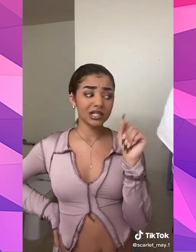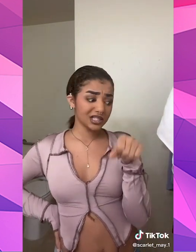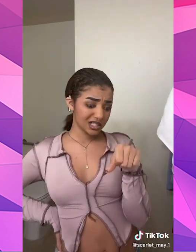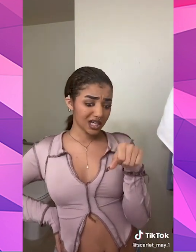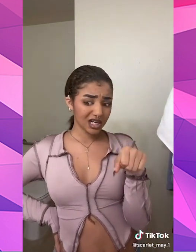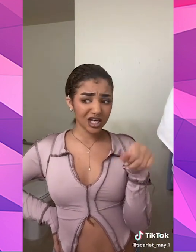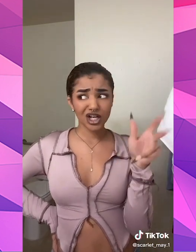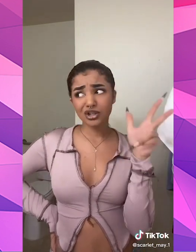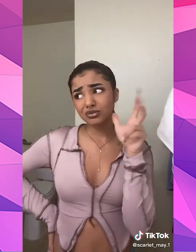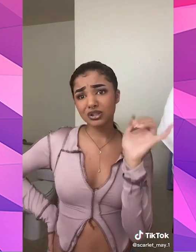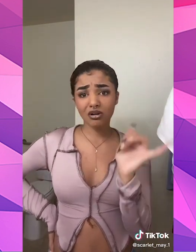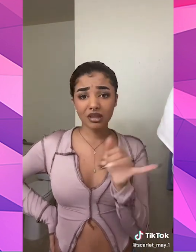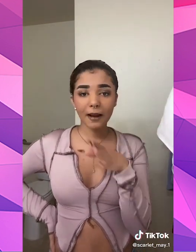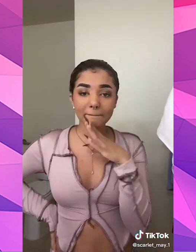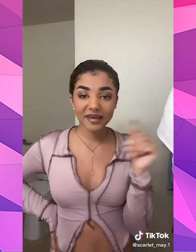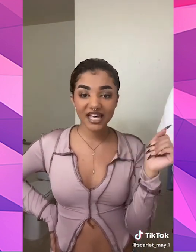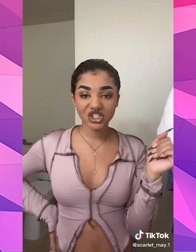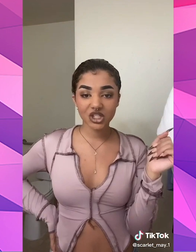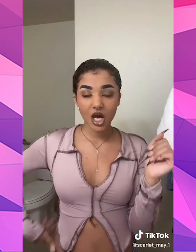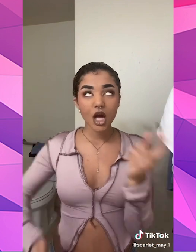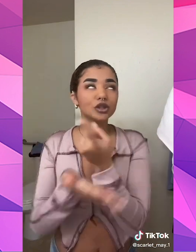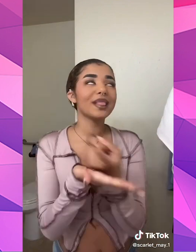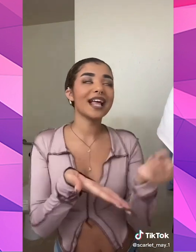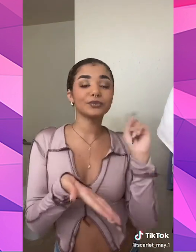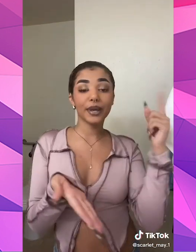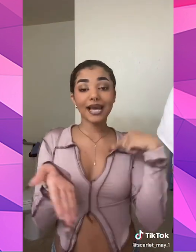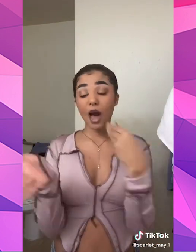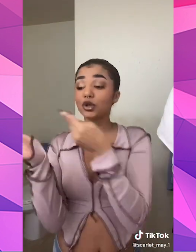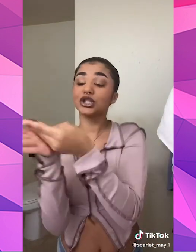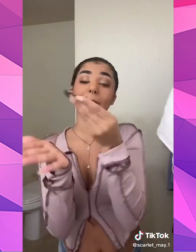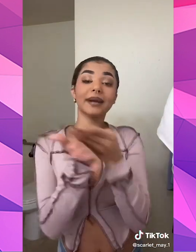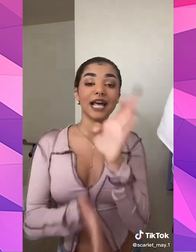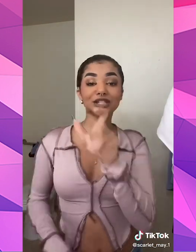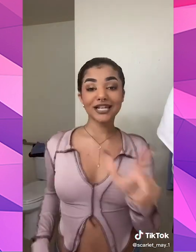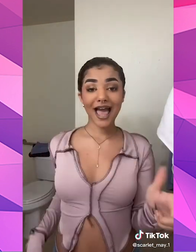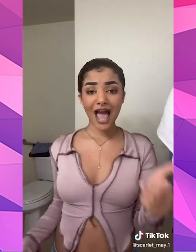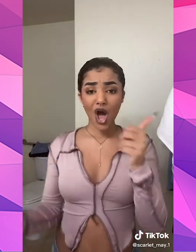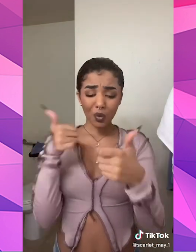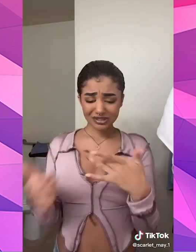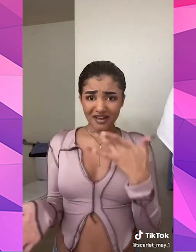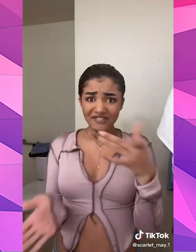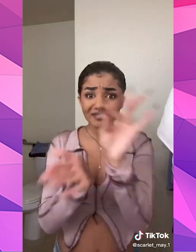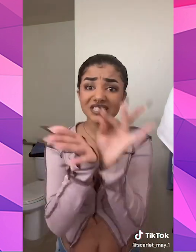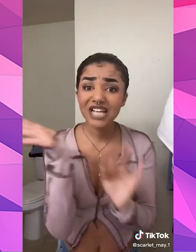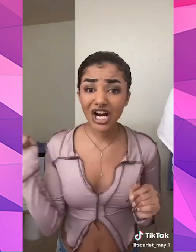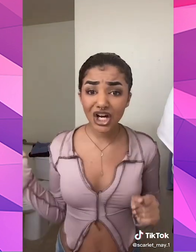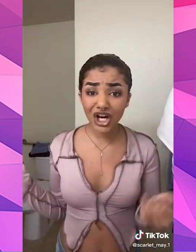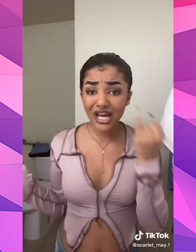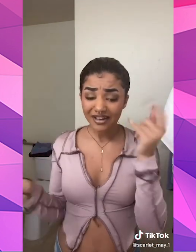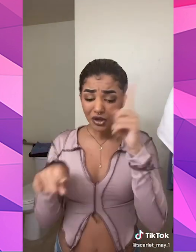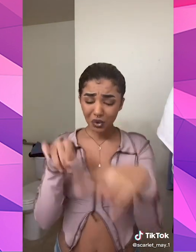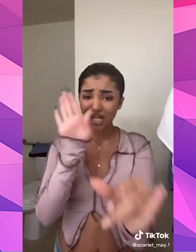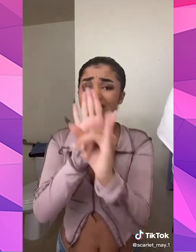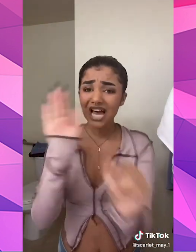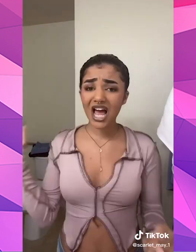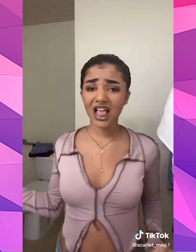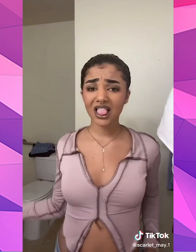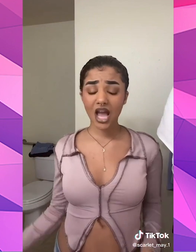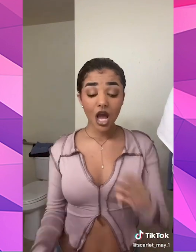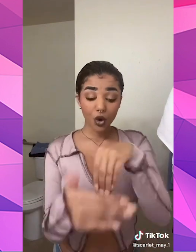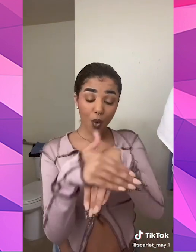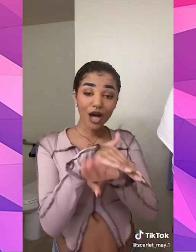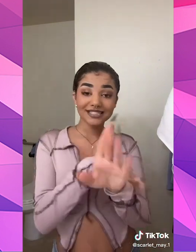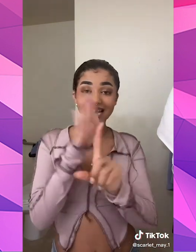Yeah, you sound like a bitch So last weekend I was shopping at Chanel Which is my fave designer, if you couldn't tell